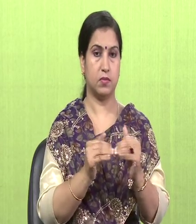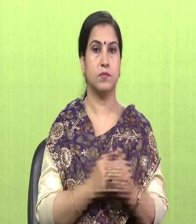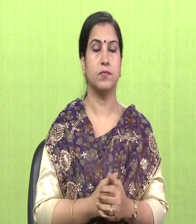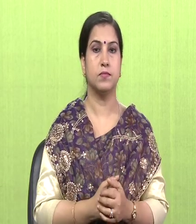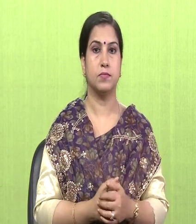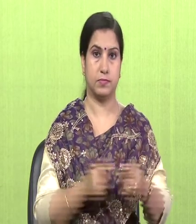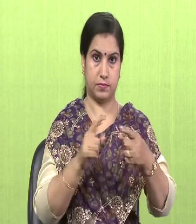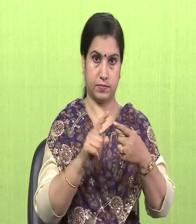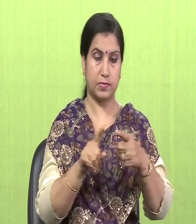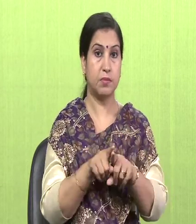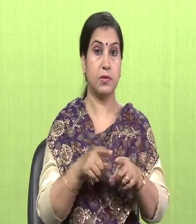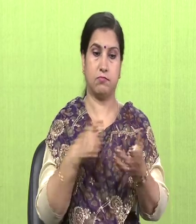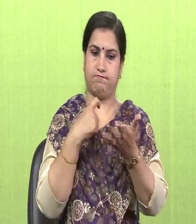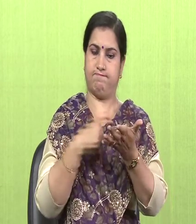right to freedom,